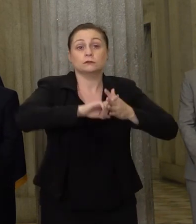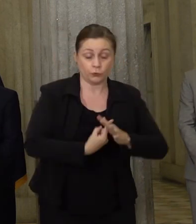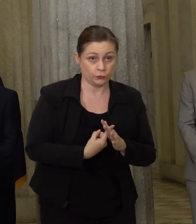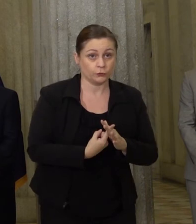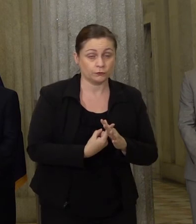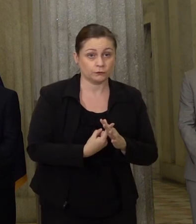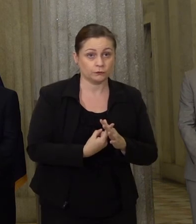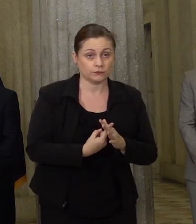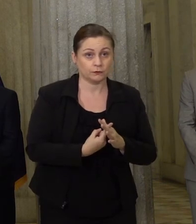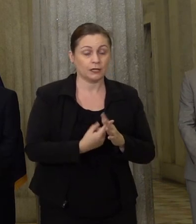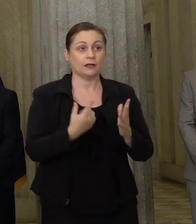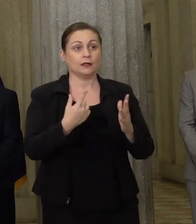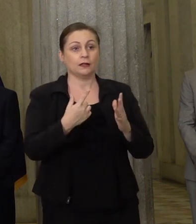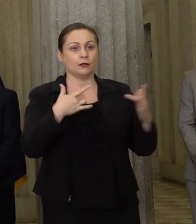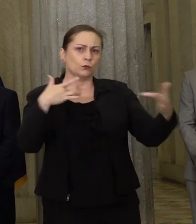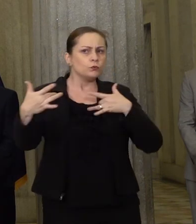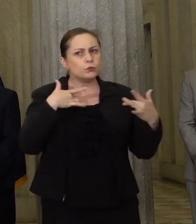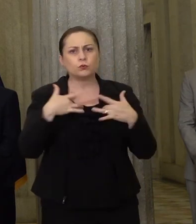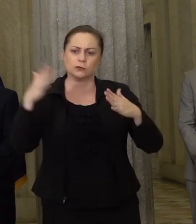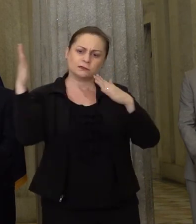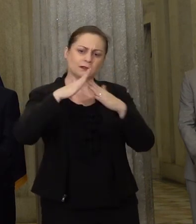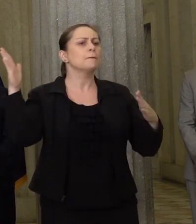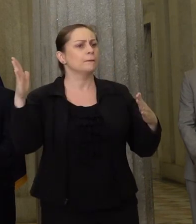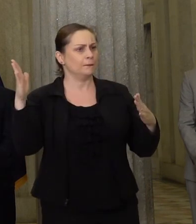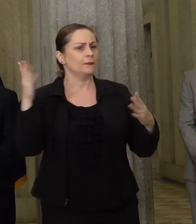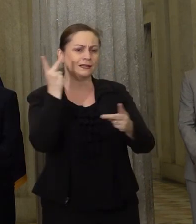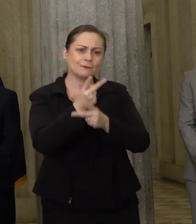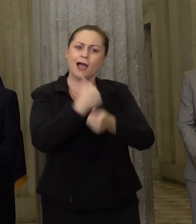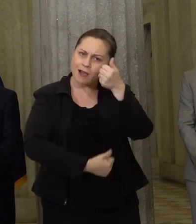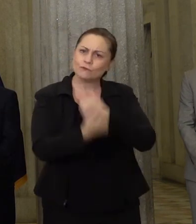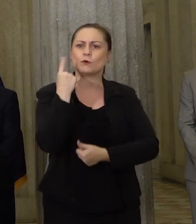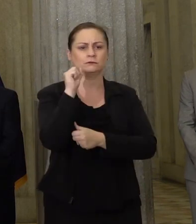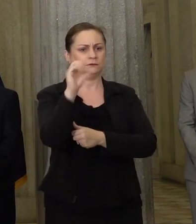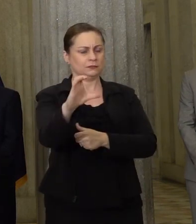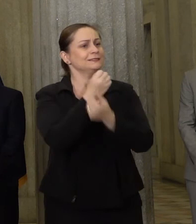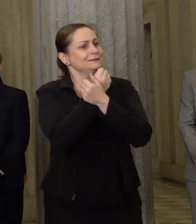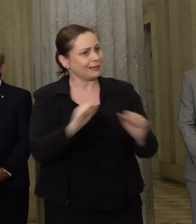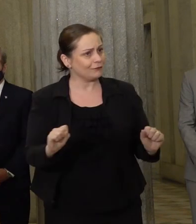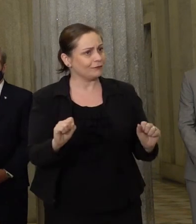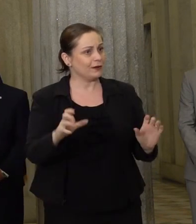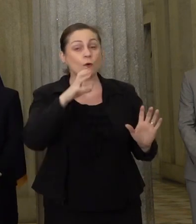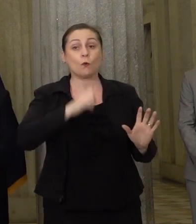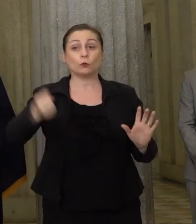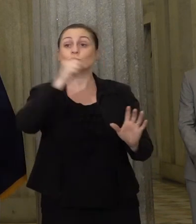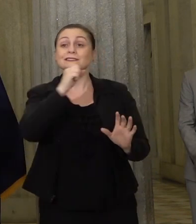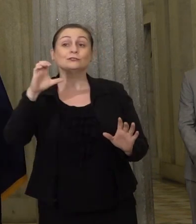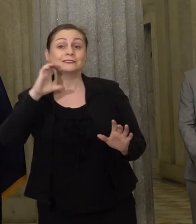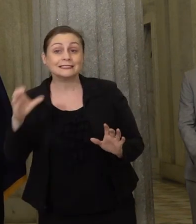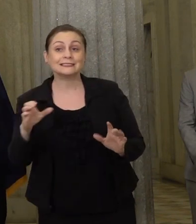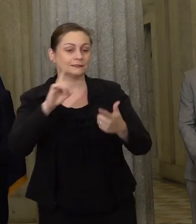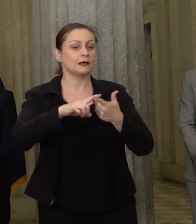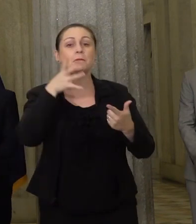is really of utmost concern to all of us that we keep everyone in South Carolina safe, from our seniors to our parents, to